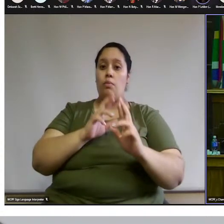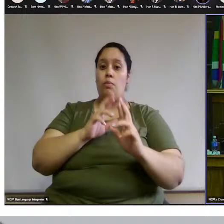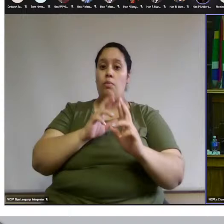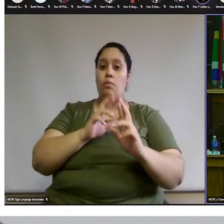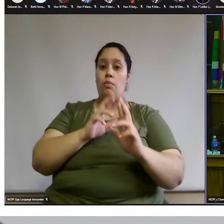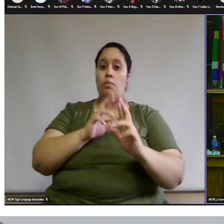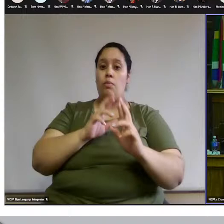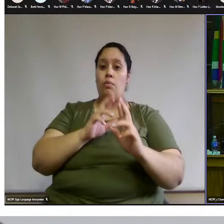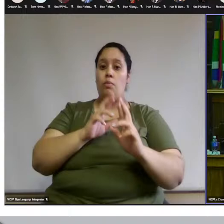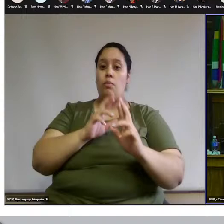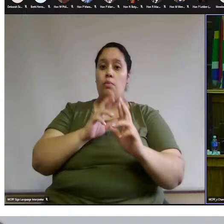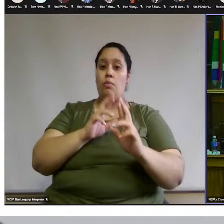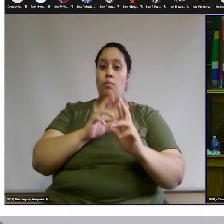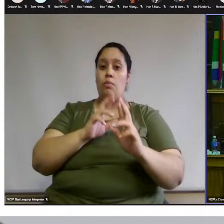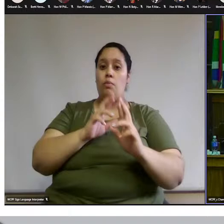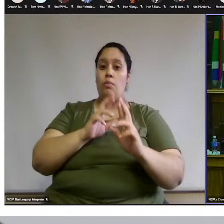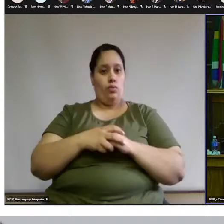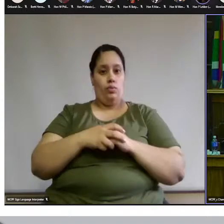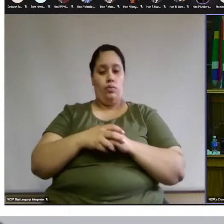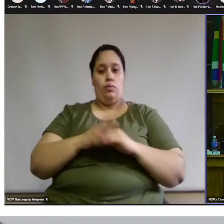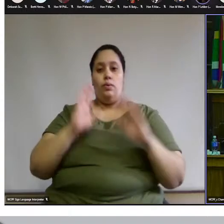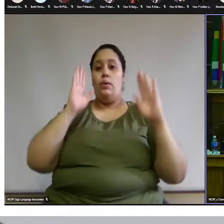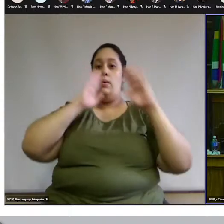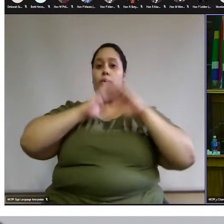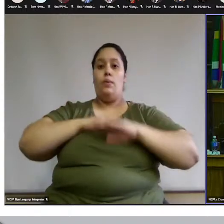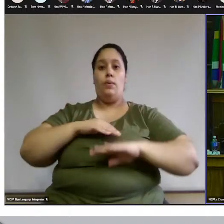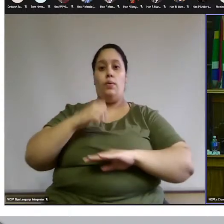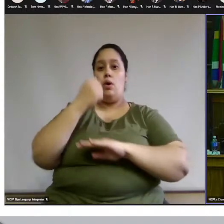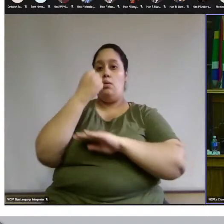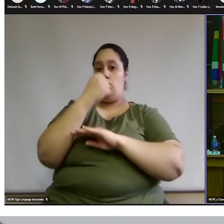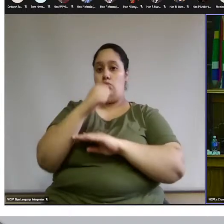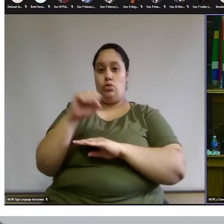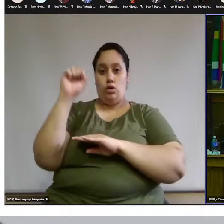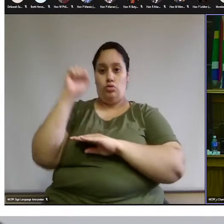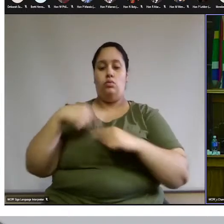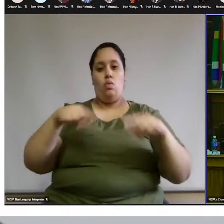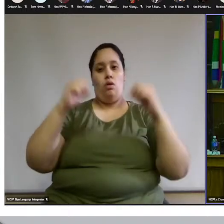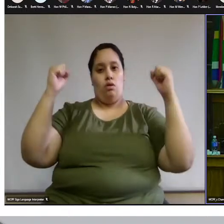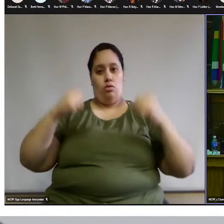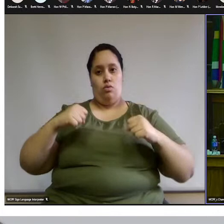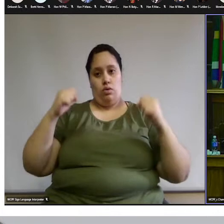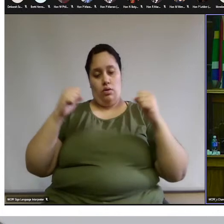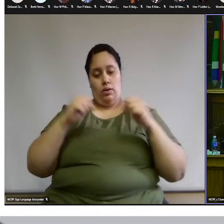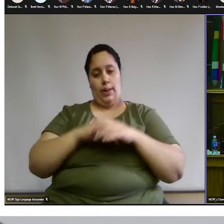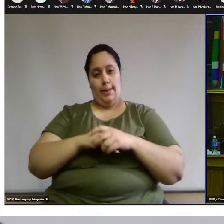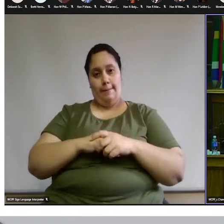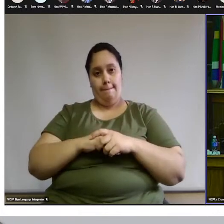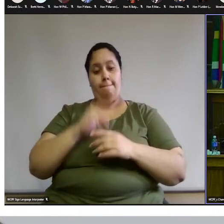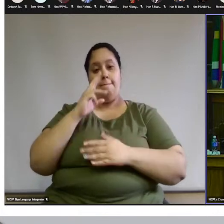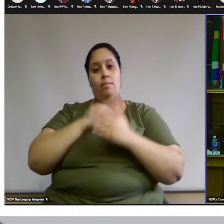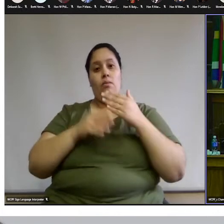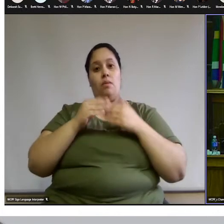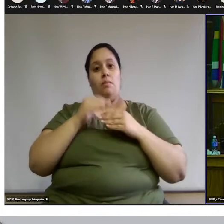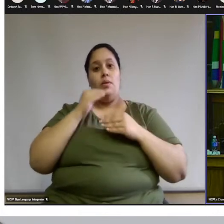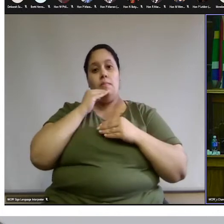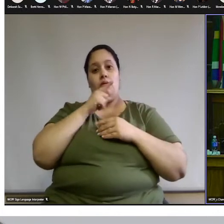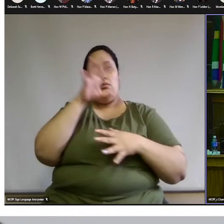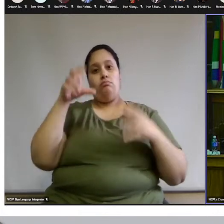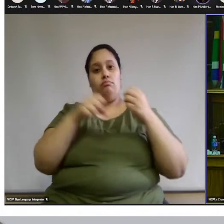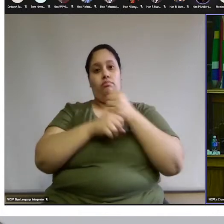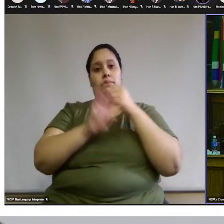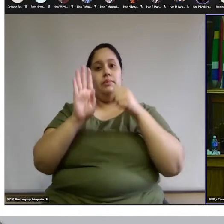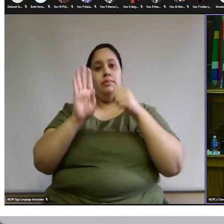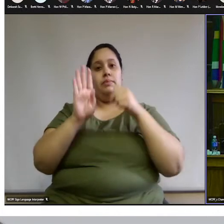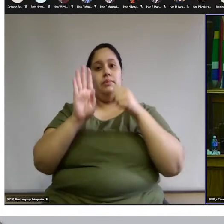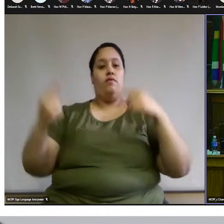No. There are no objections. Agreed to. Honourable Members, that concludes the business for the